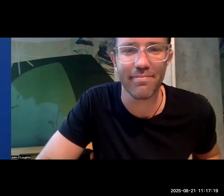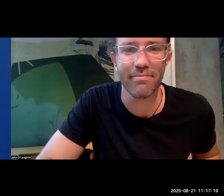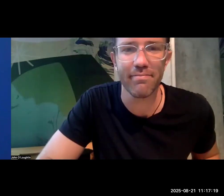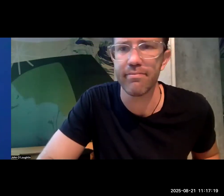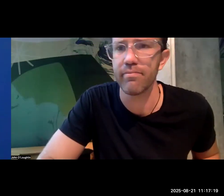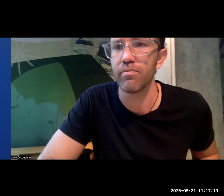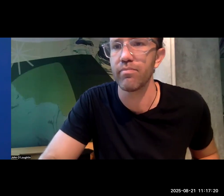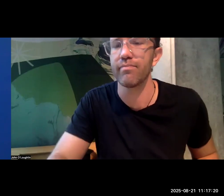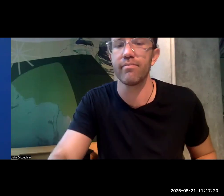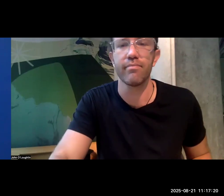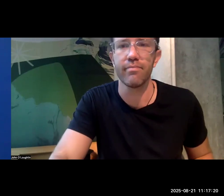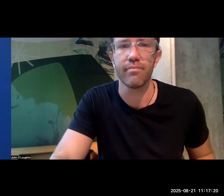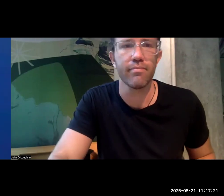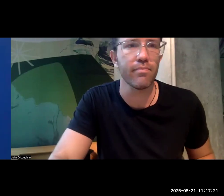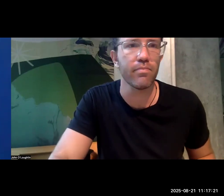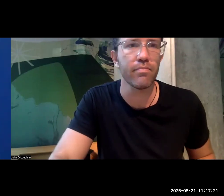Okay, here we go. I